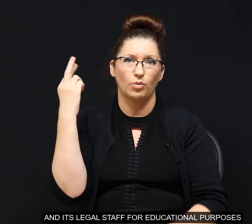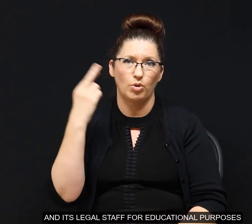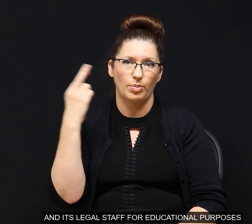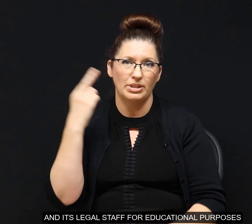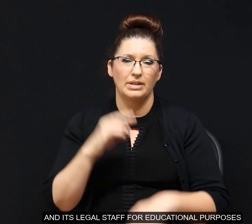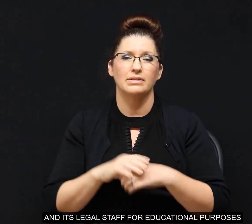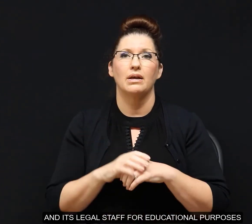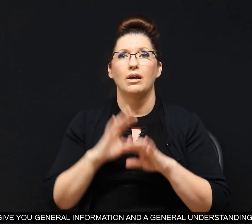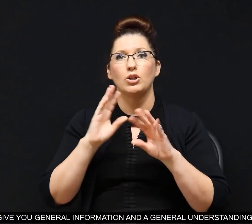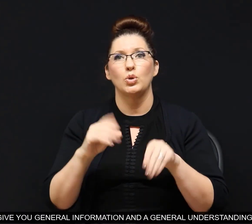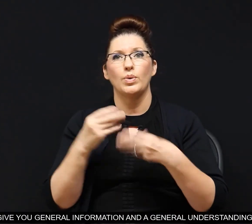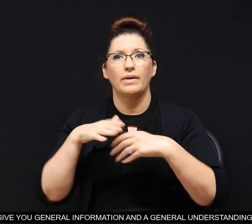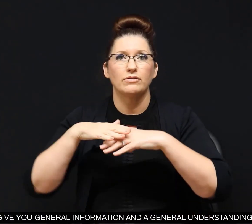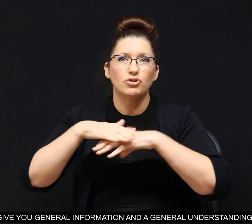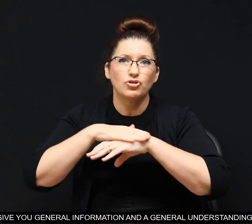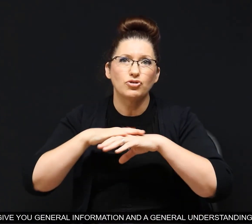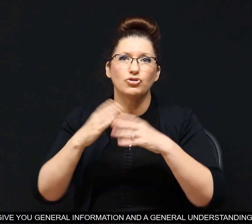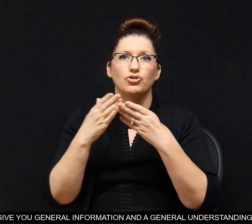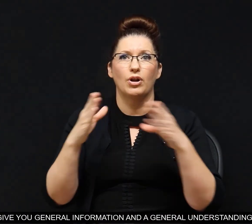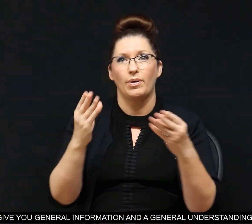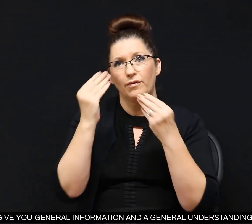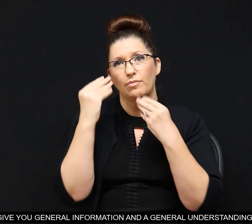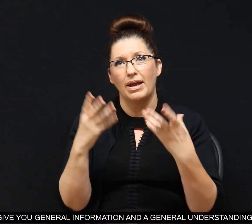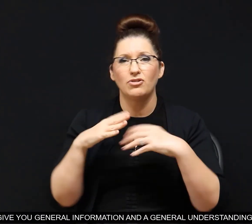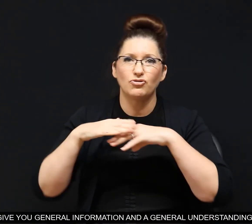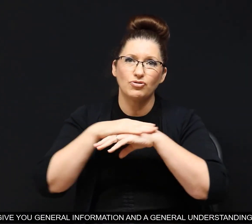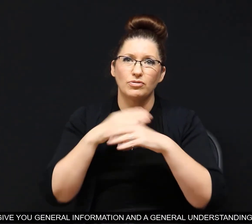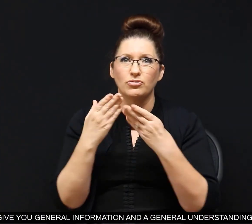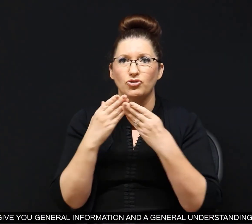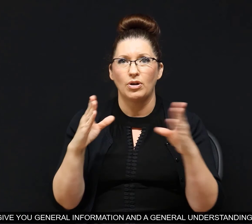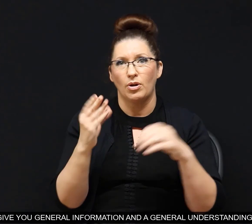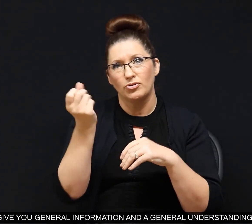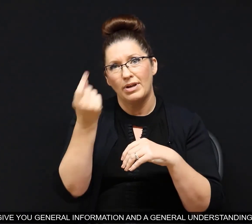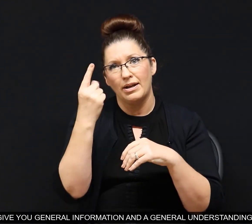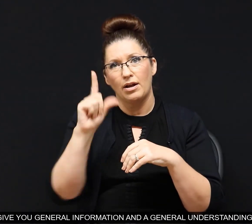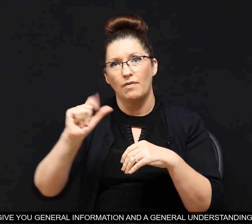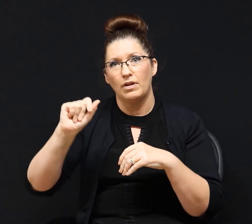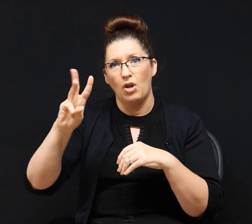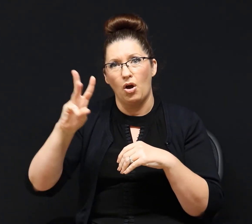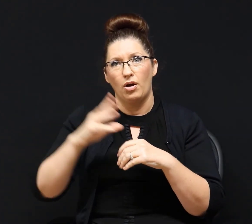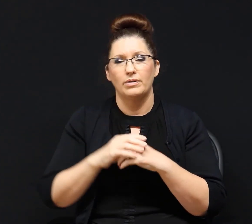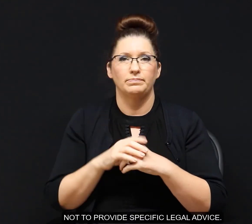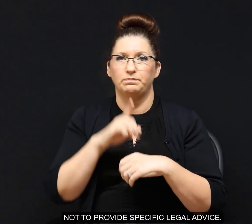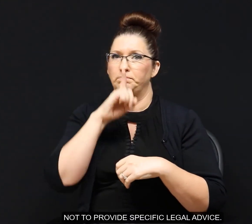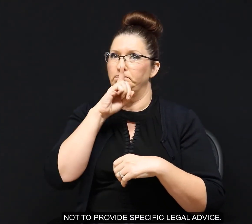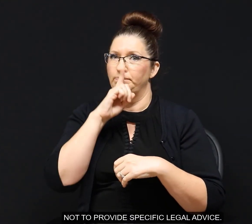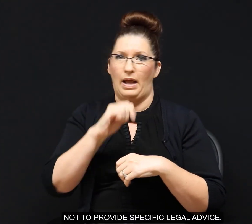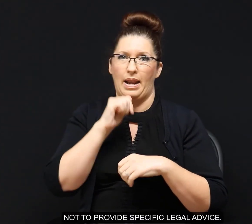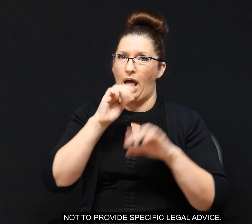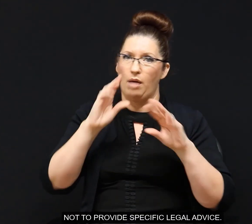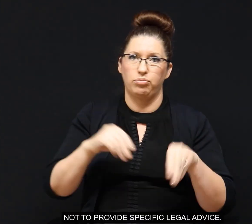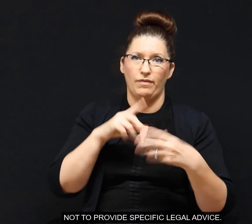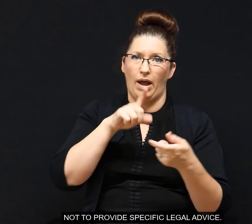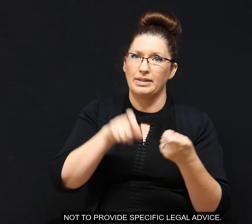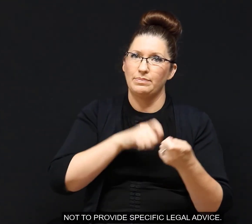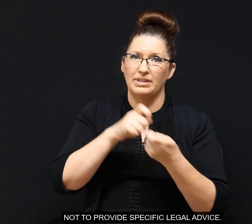purposes, to give you general information and a general understanding of the law, not to provide specific legal